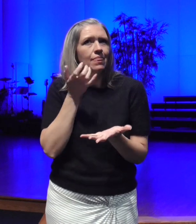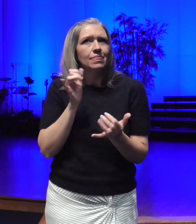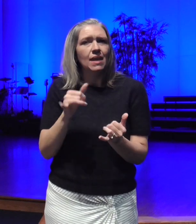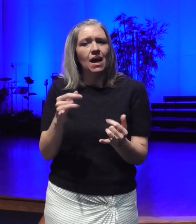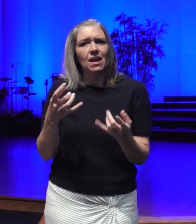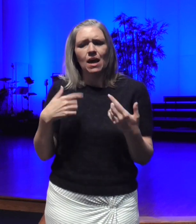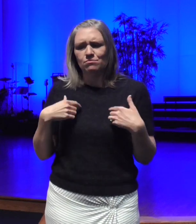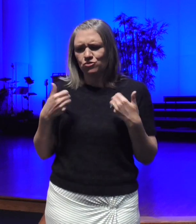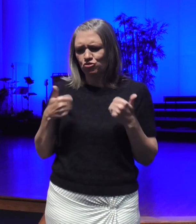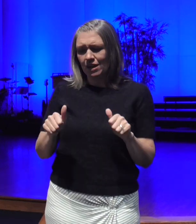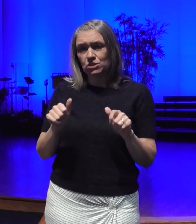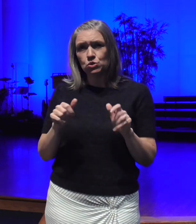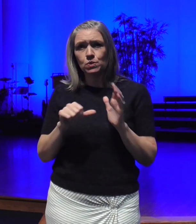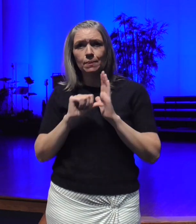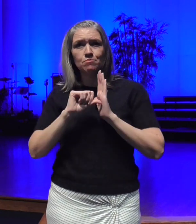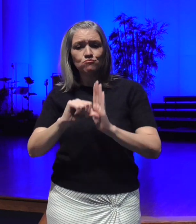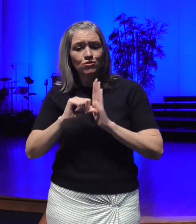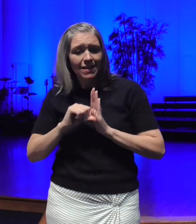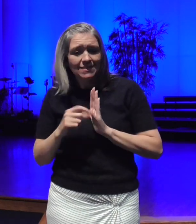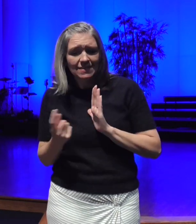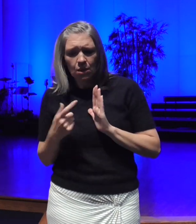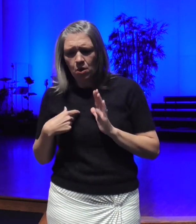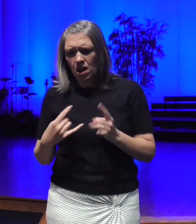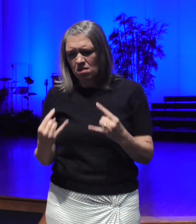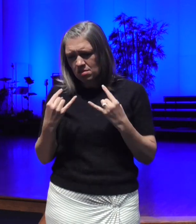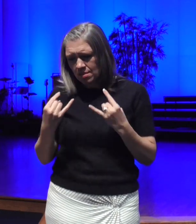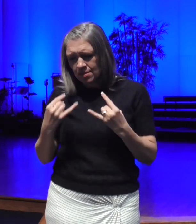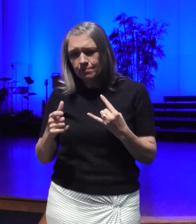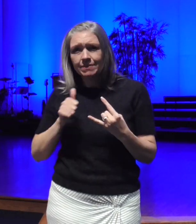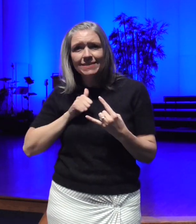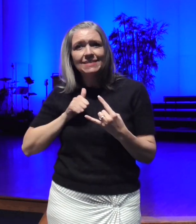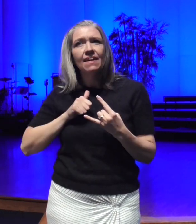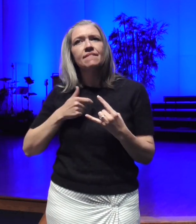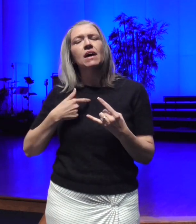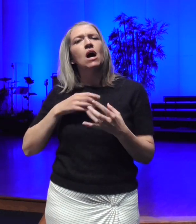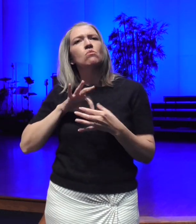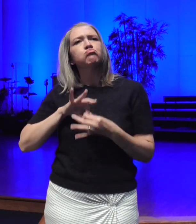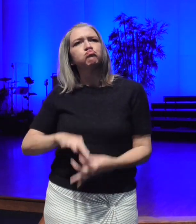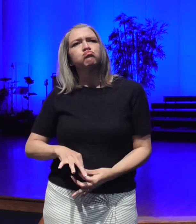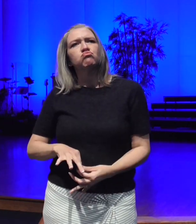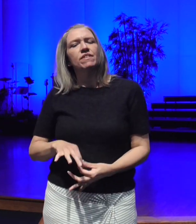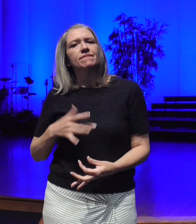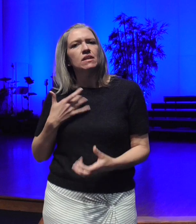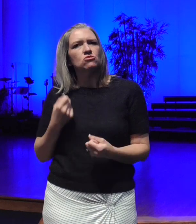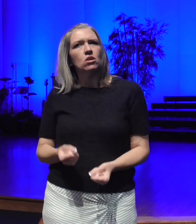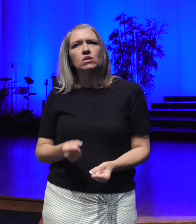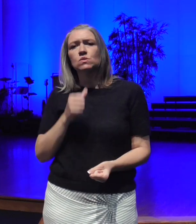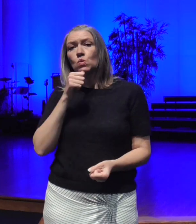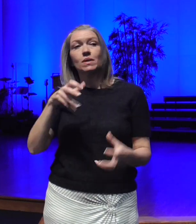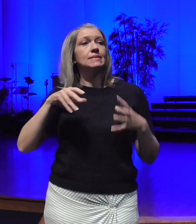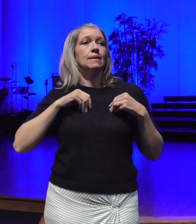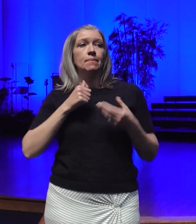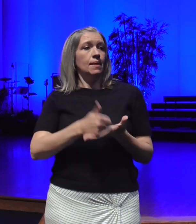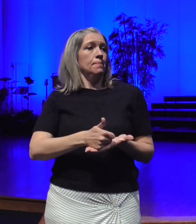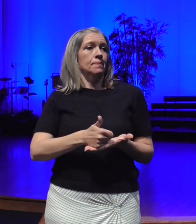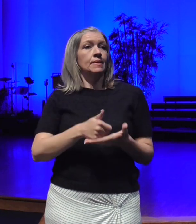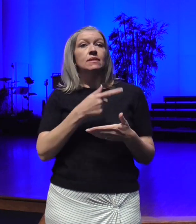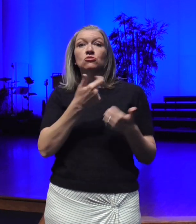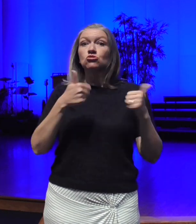were just trying to impress somebody and you totally messed up. I anchored that in with don't accept help because he tried to help me and I was like,